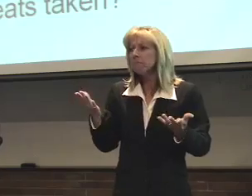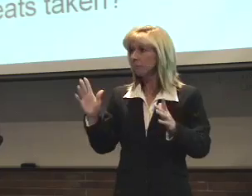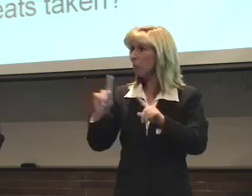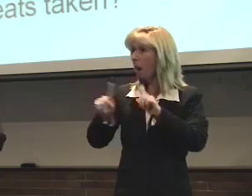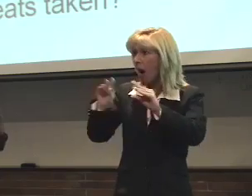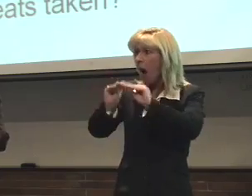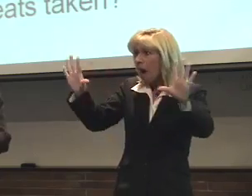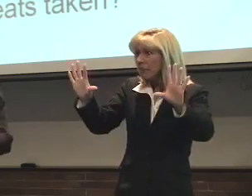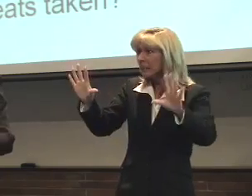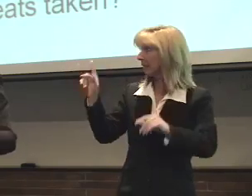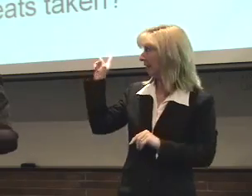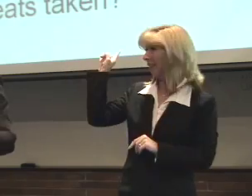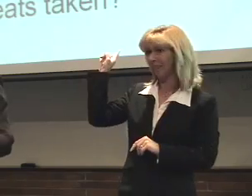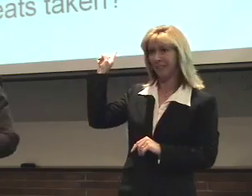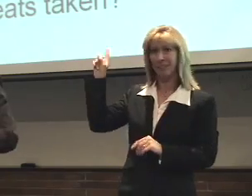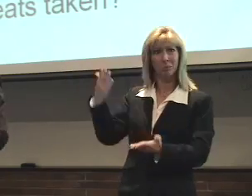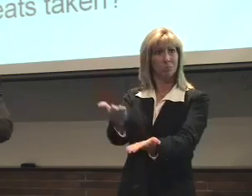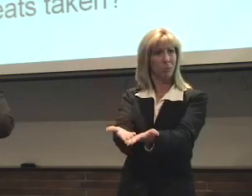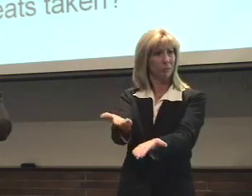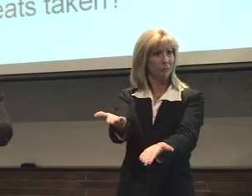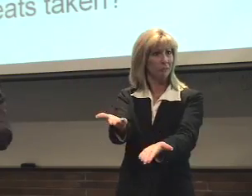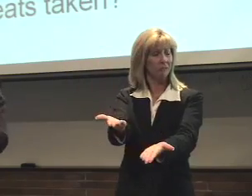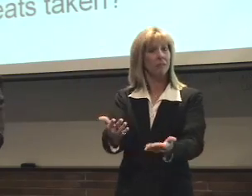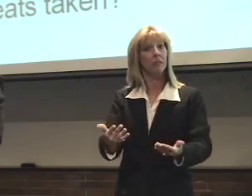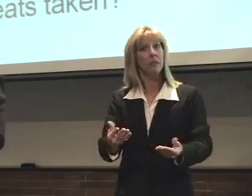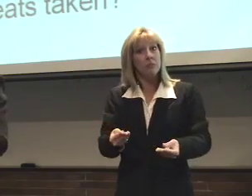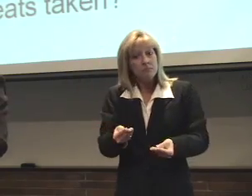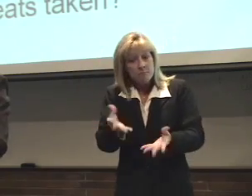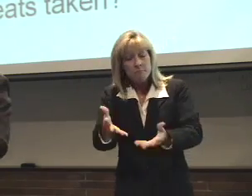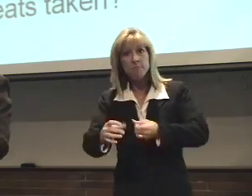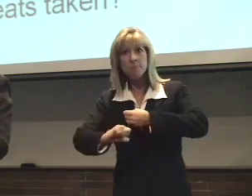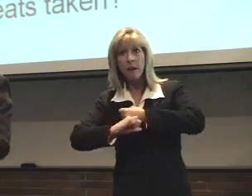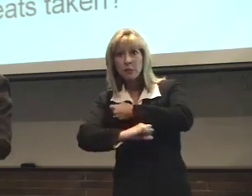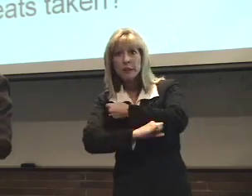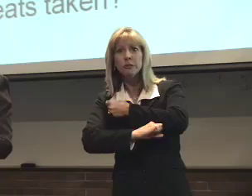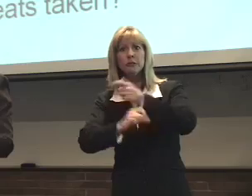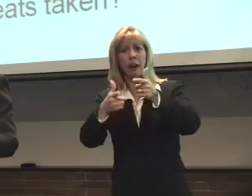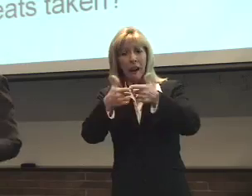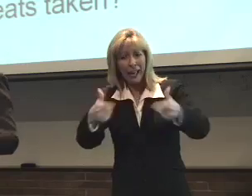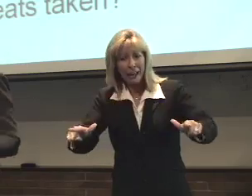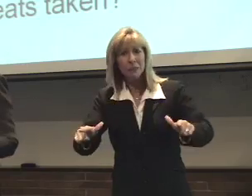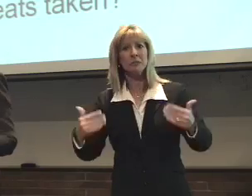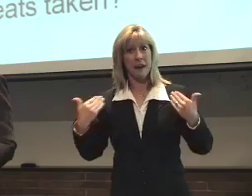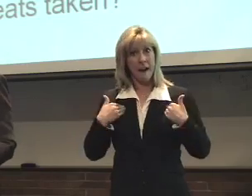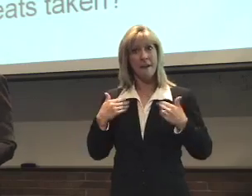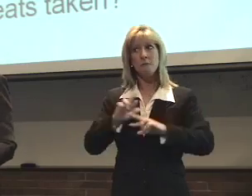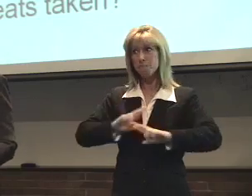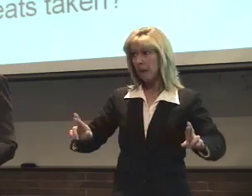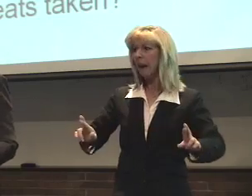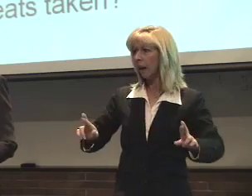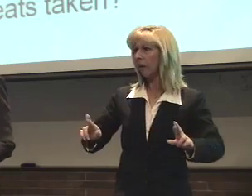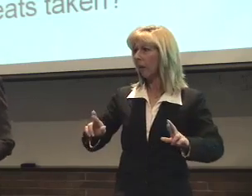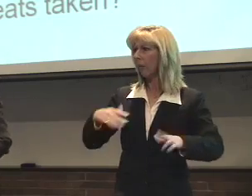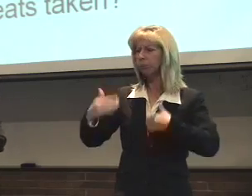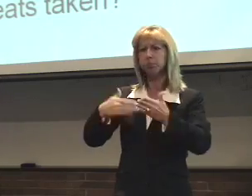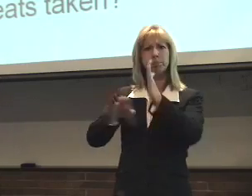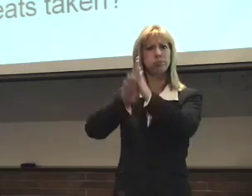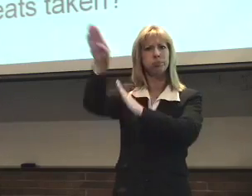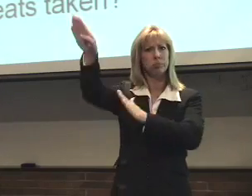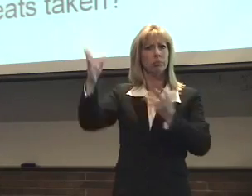language base. If they didn't, we'd have to, my ASL person I was working with, have to build that first. These guys